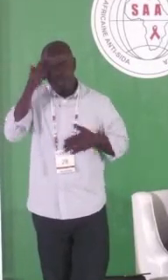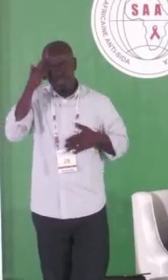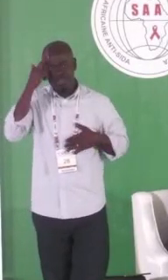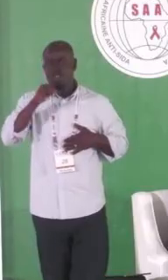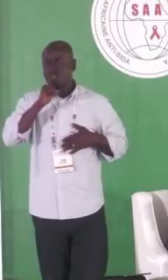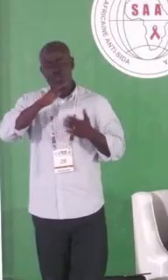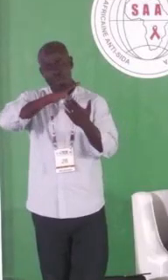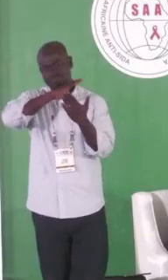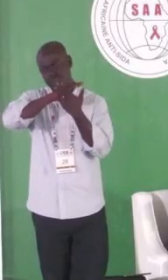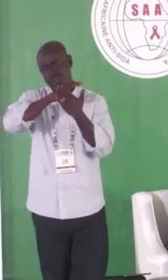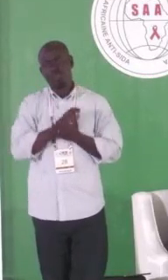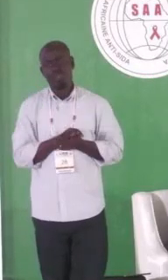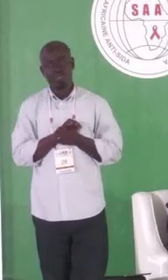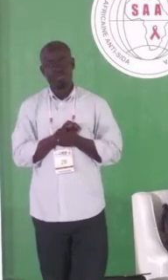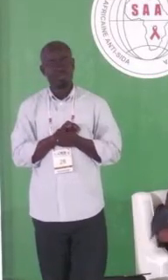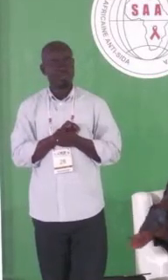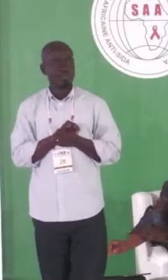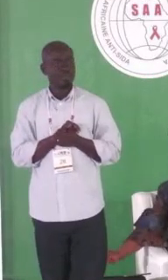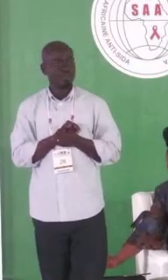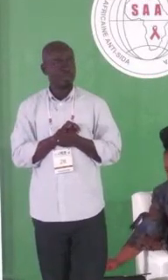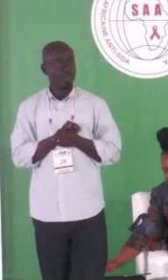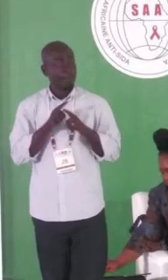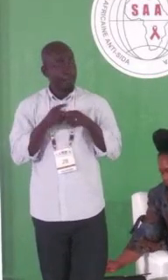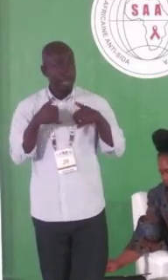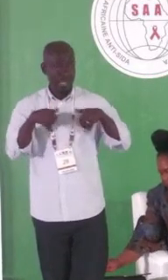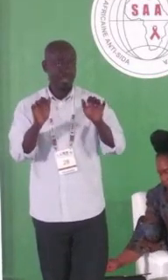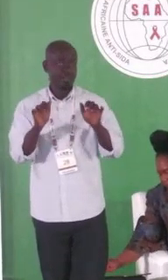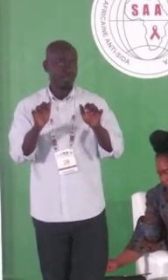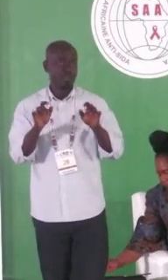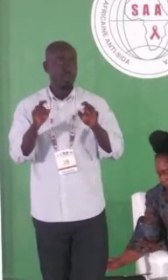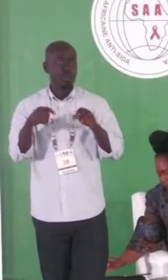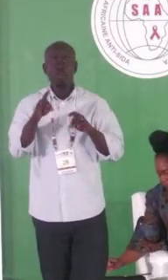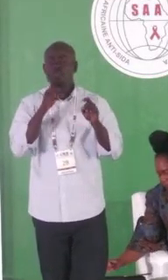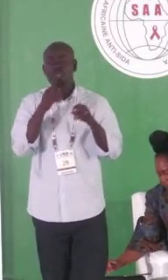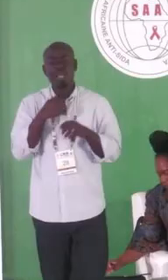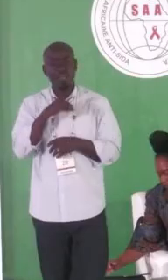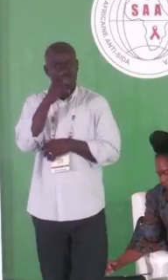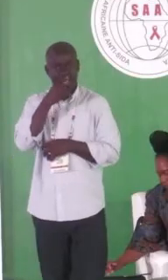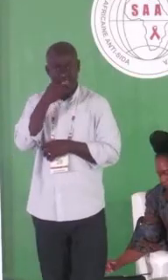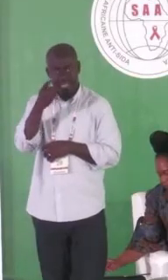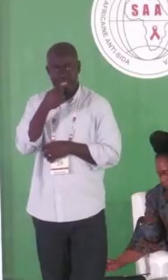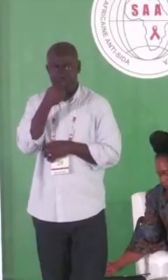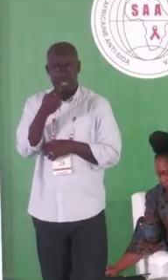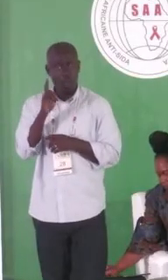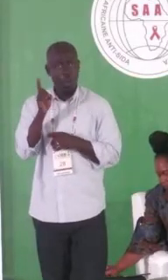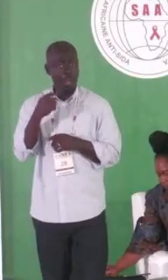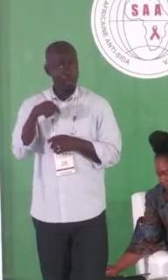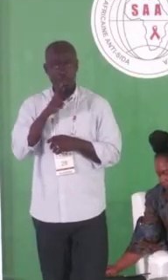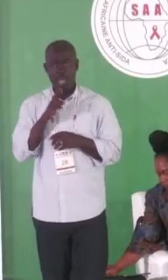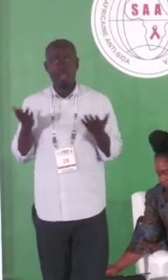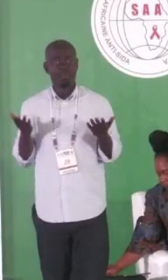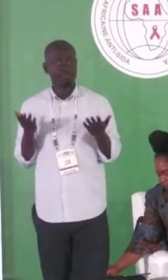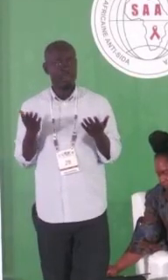congenital syphilis by now. And yet, we don't even have the data to say exactly where we are. We only